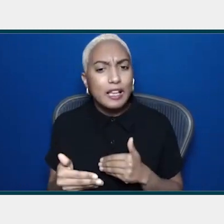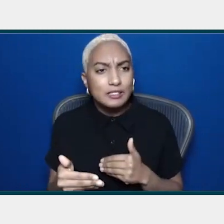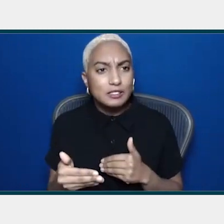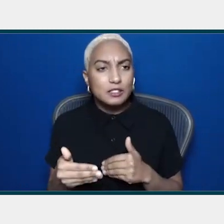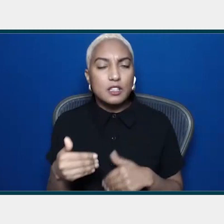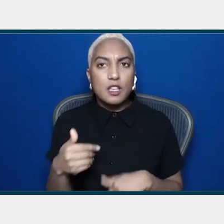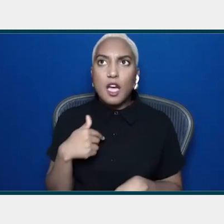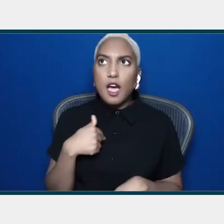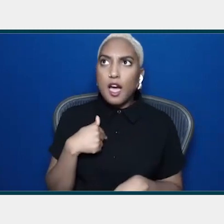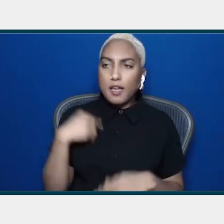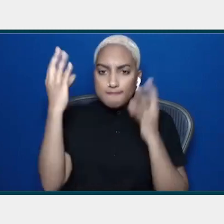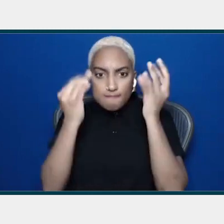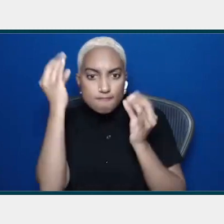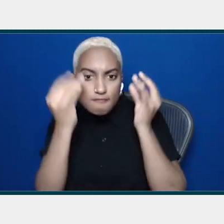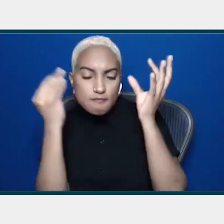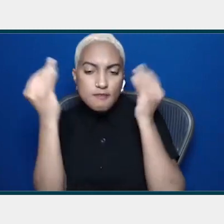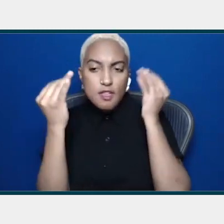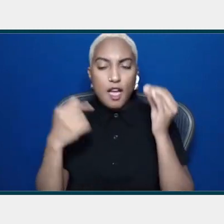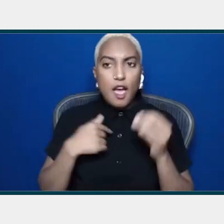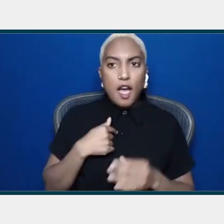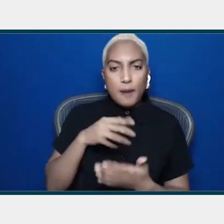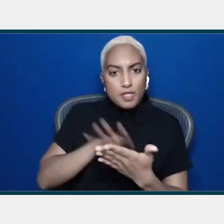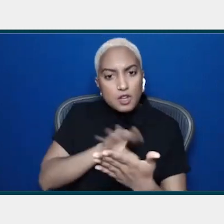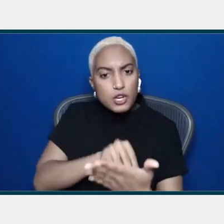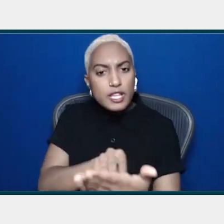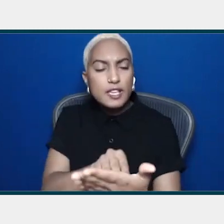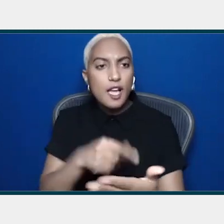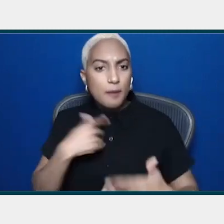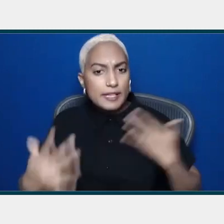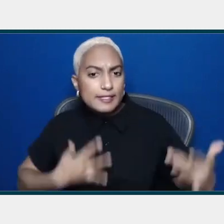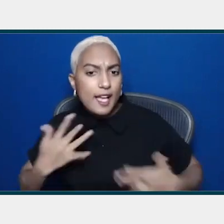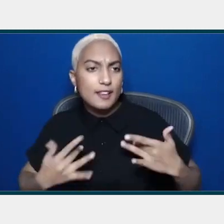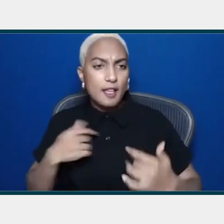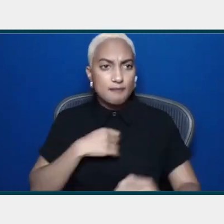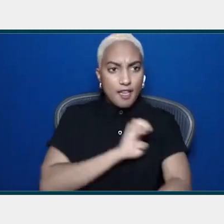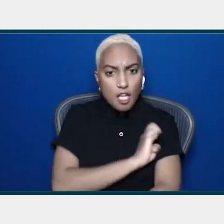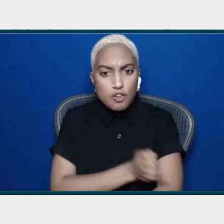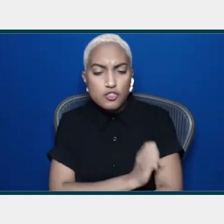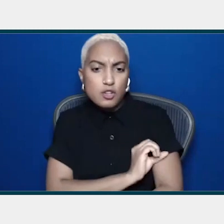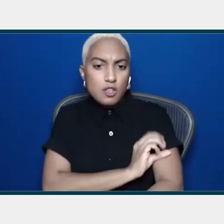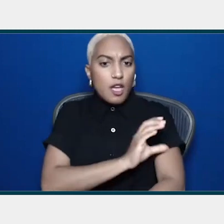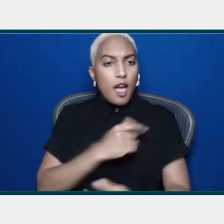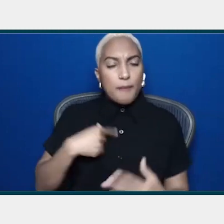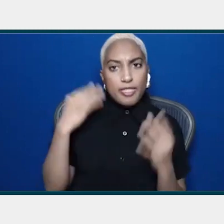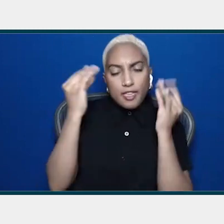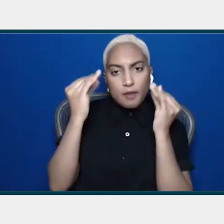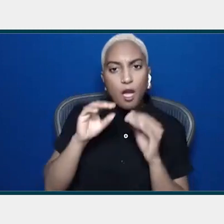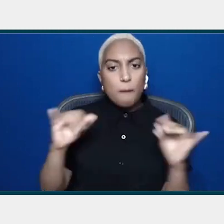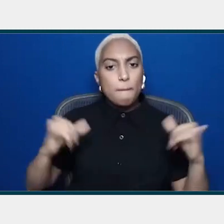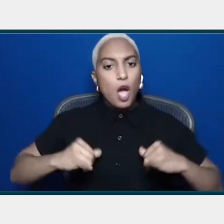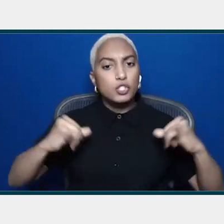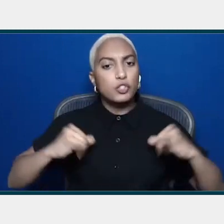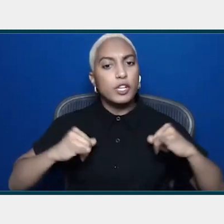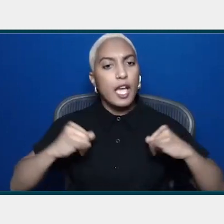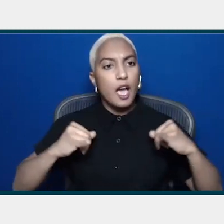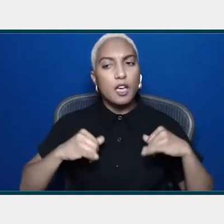to switch from hearing-centered to deaf-centered. And I want to bring this to my workplace. I want to bring it to